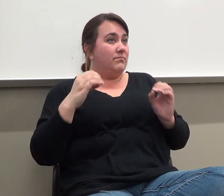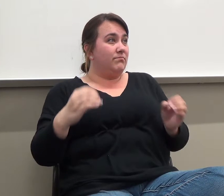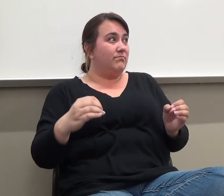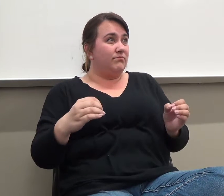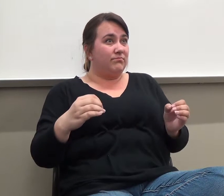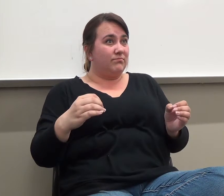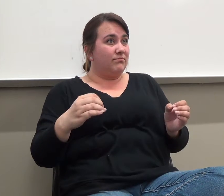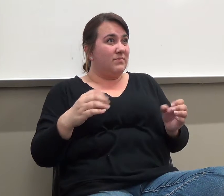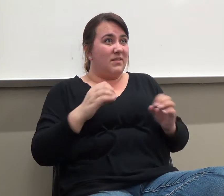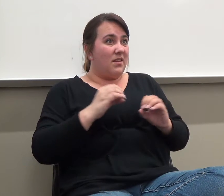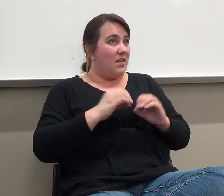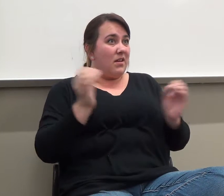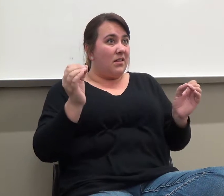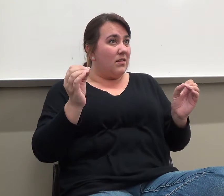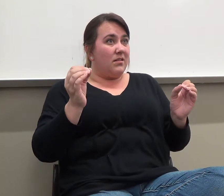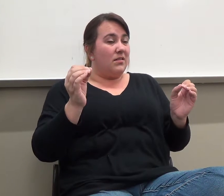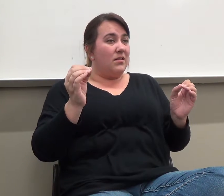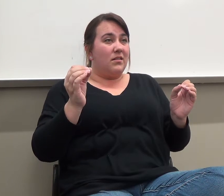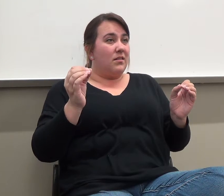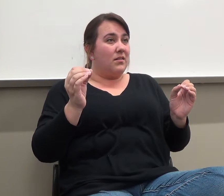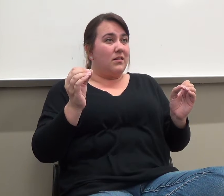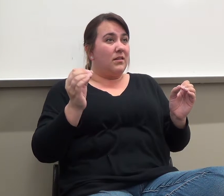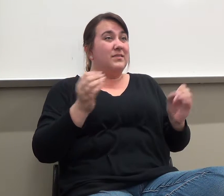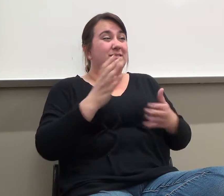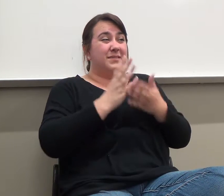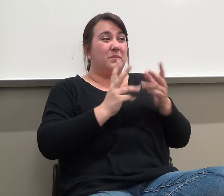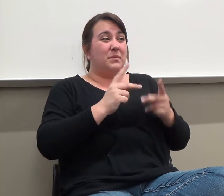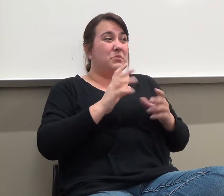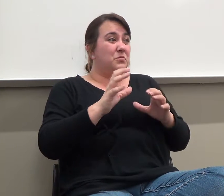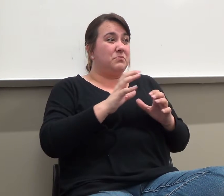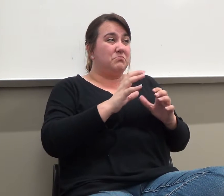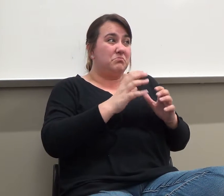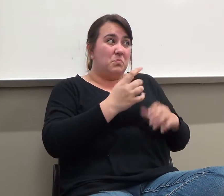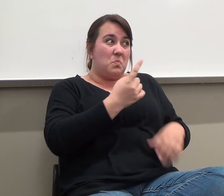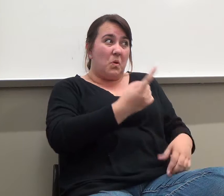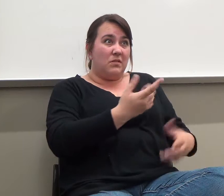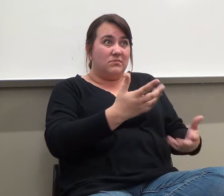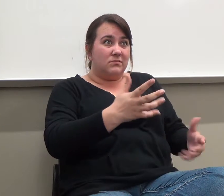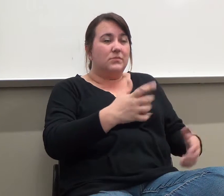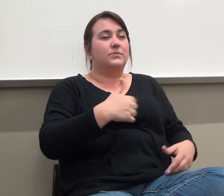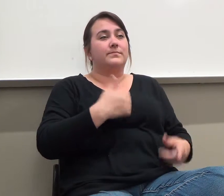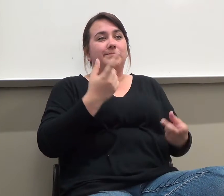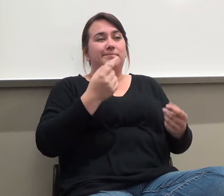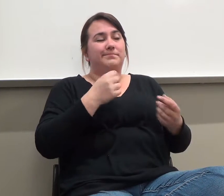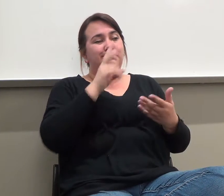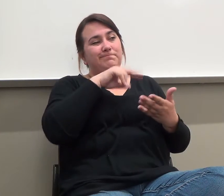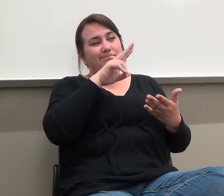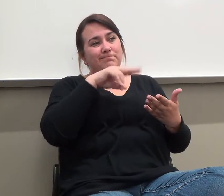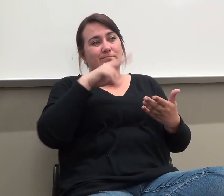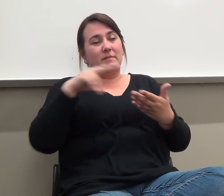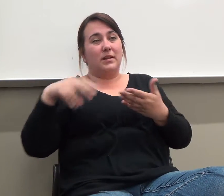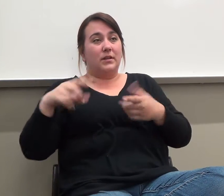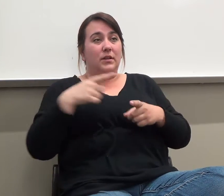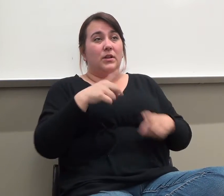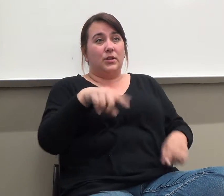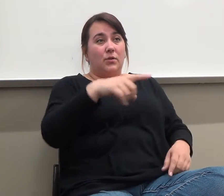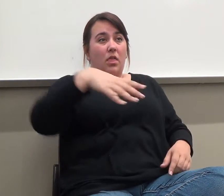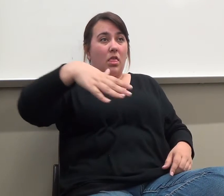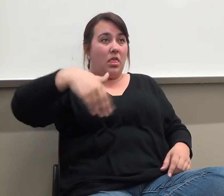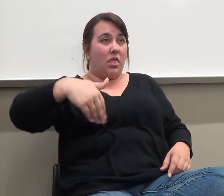yet. And there are a handful of people who've only done 1. So what I'm doing, just to make sure that you are aware of that, I